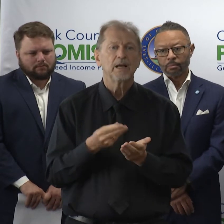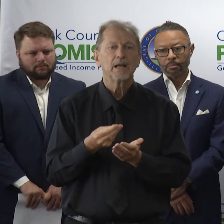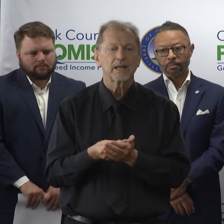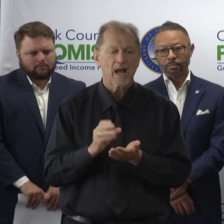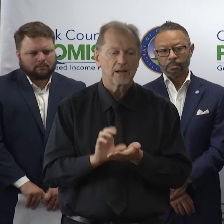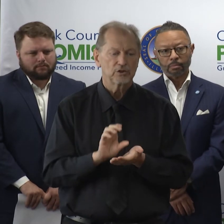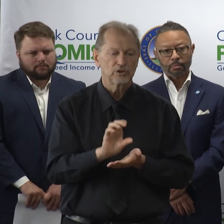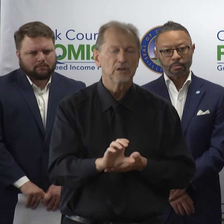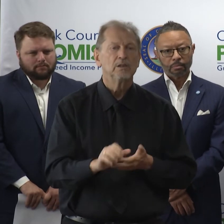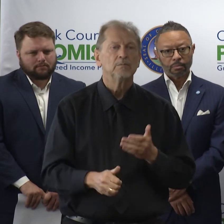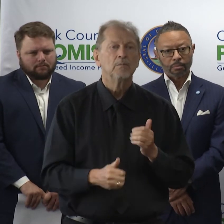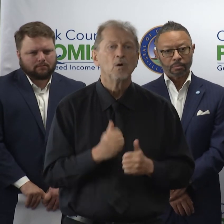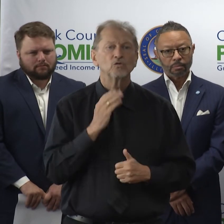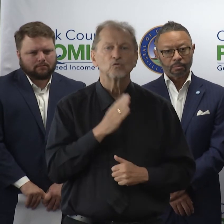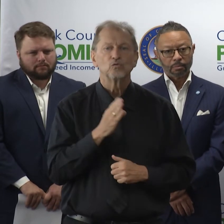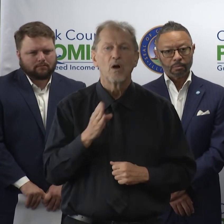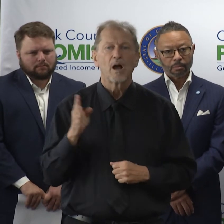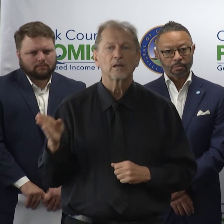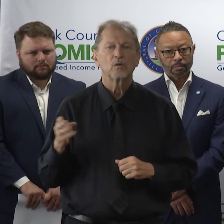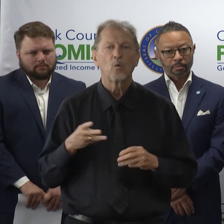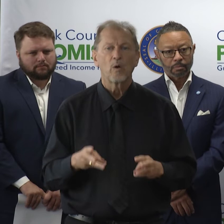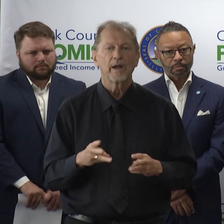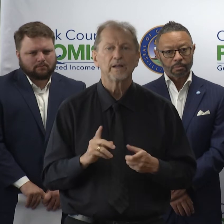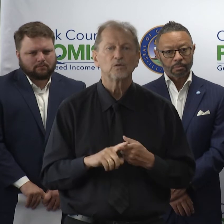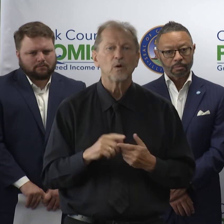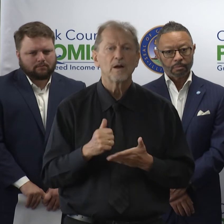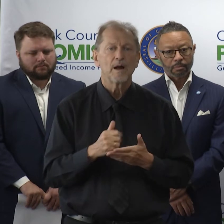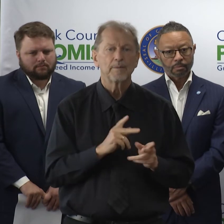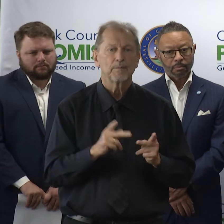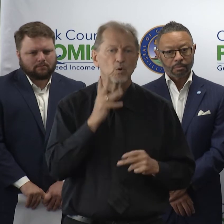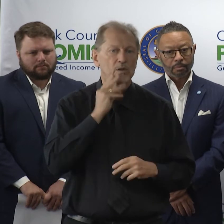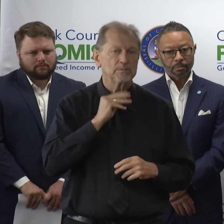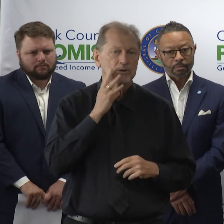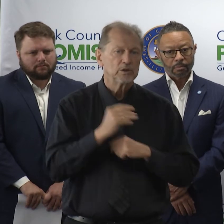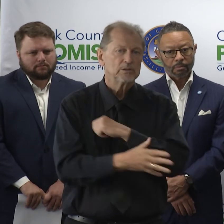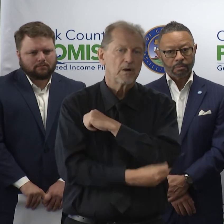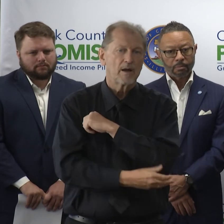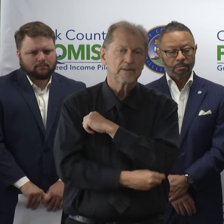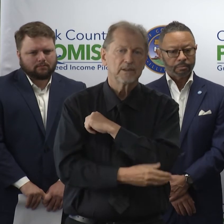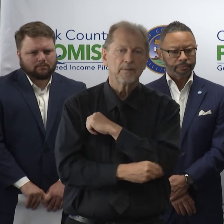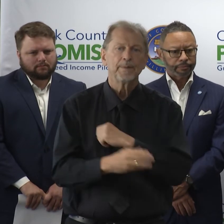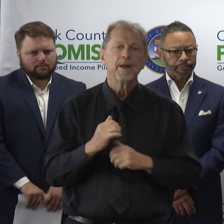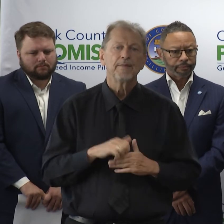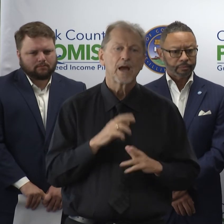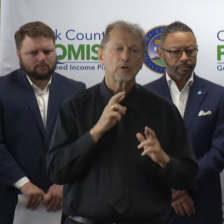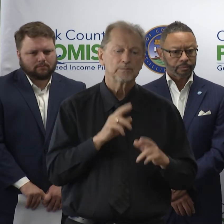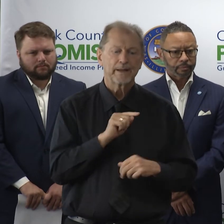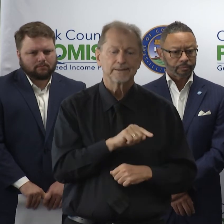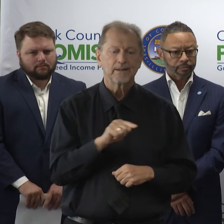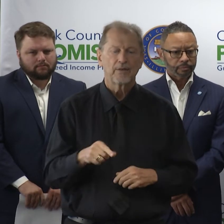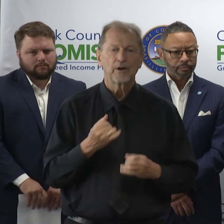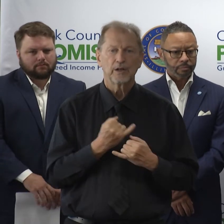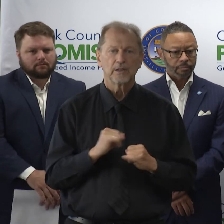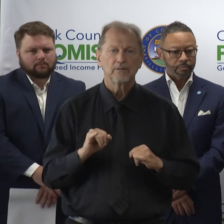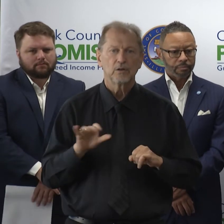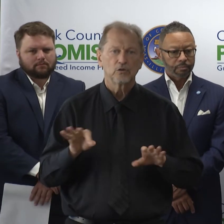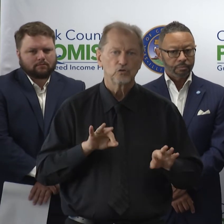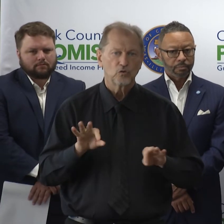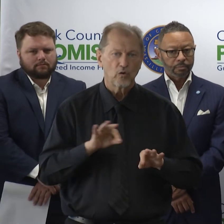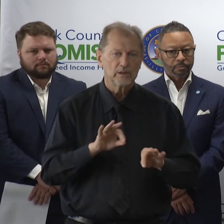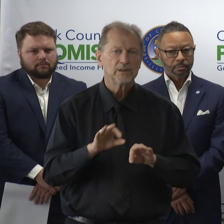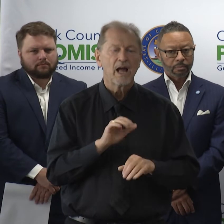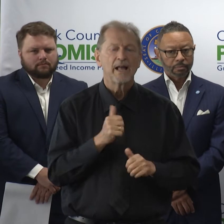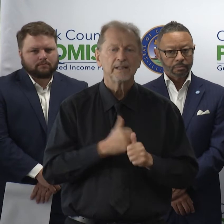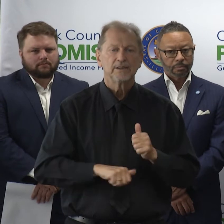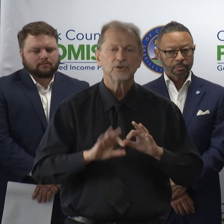most direct way to support people experiencing poverty, one that respects the agency and choice of every individual and every